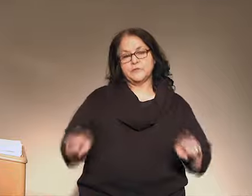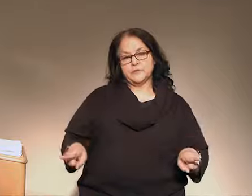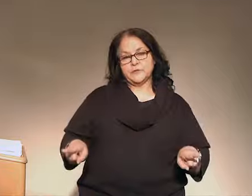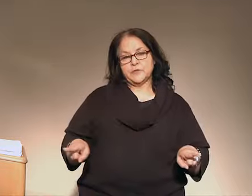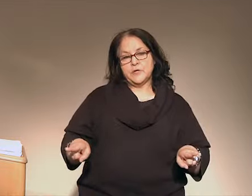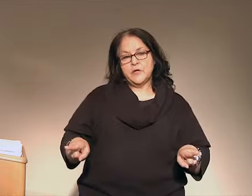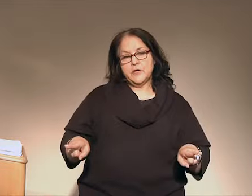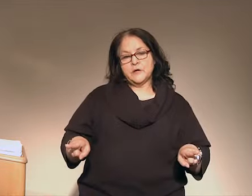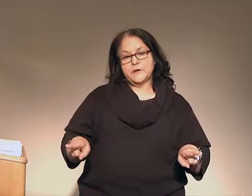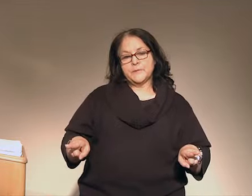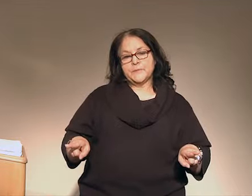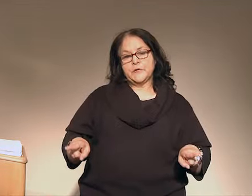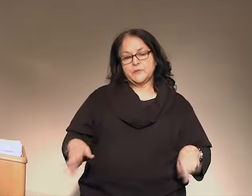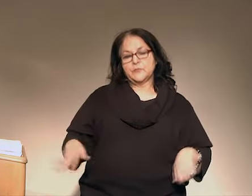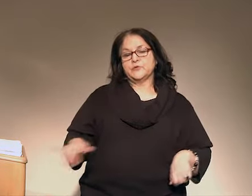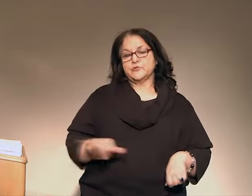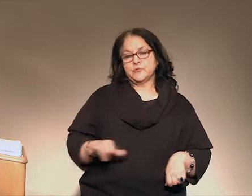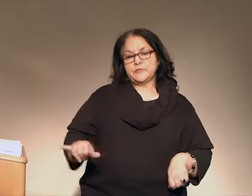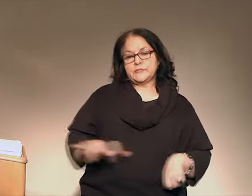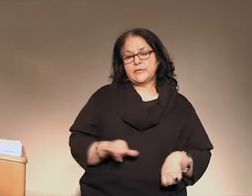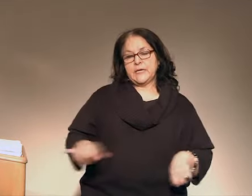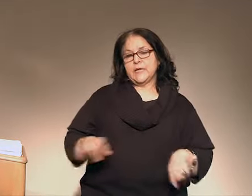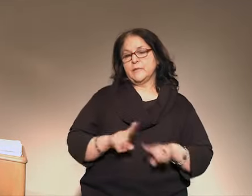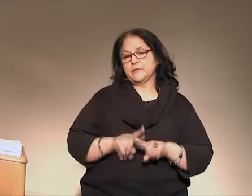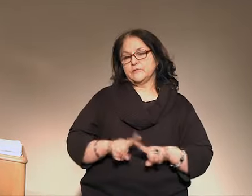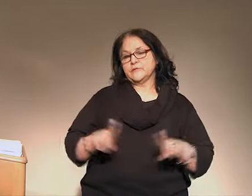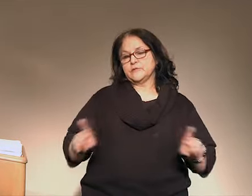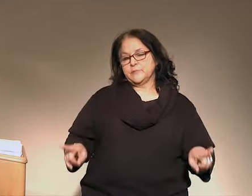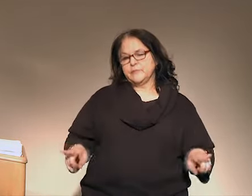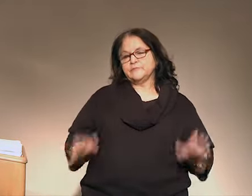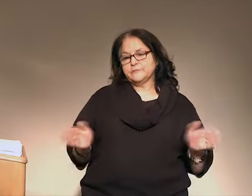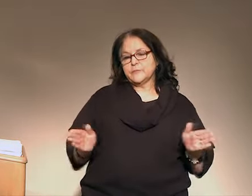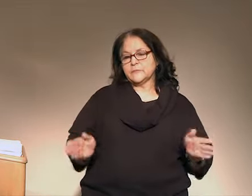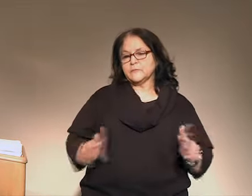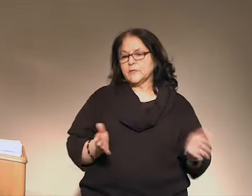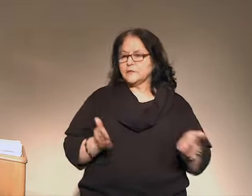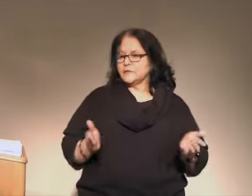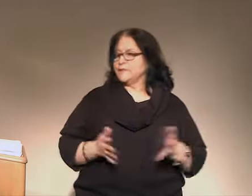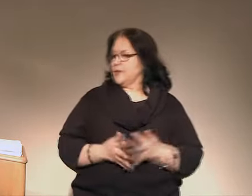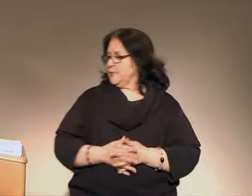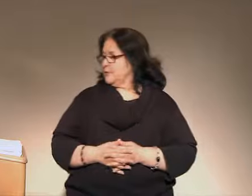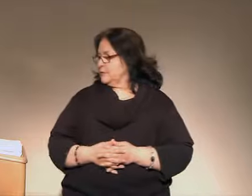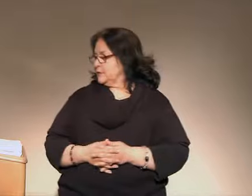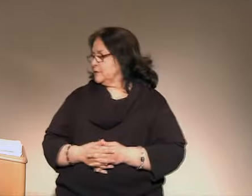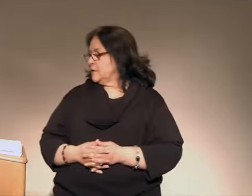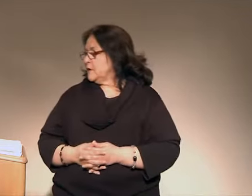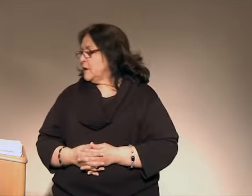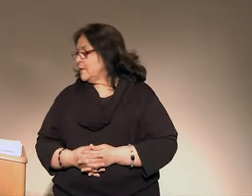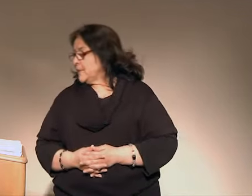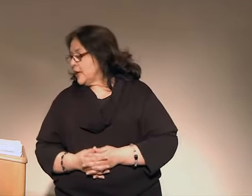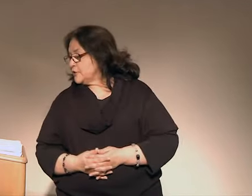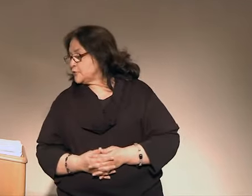different. Again, the book is showing same and difference a little bit, a variable of it. On the last